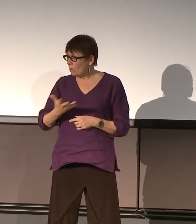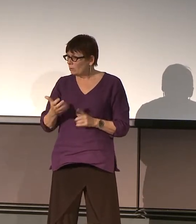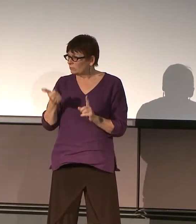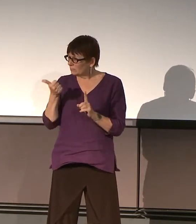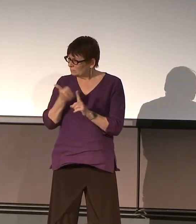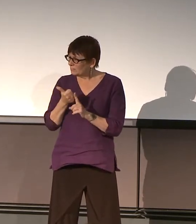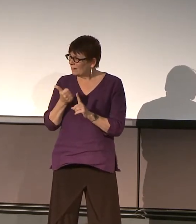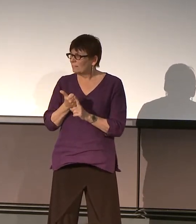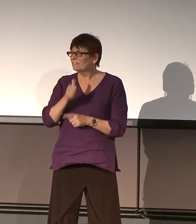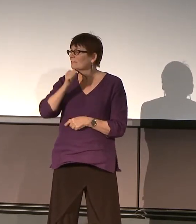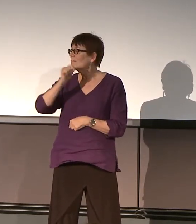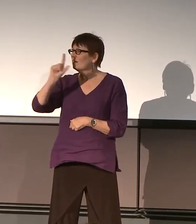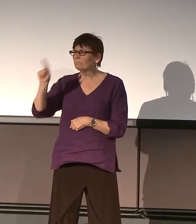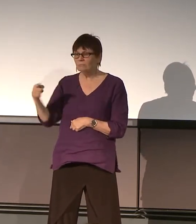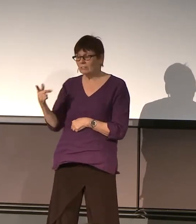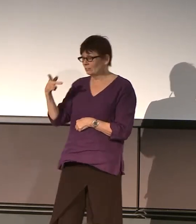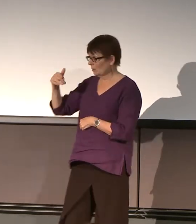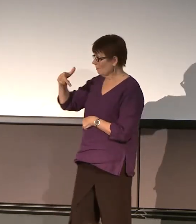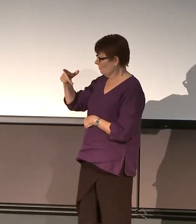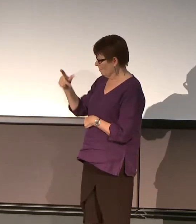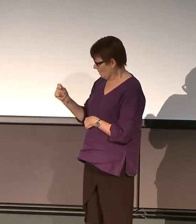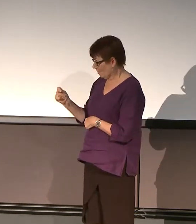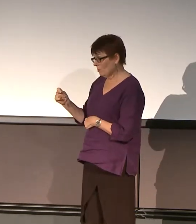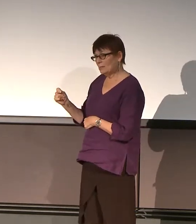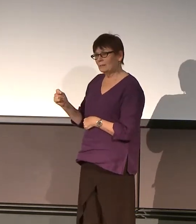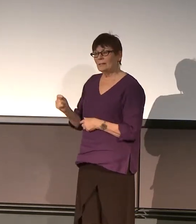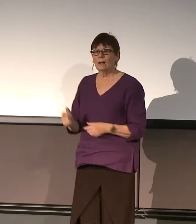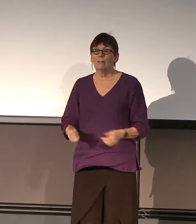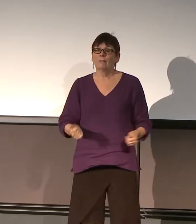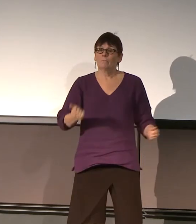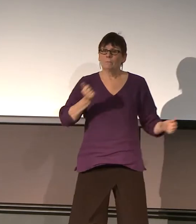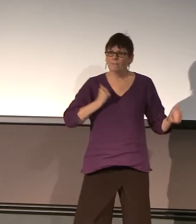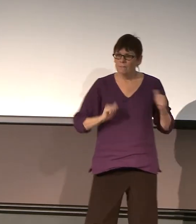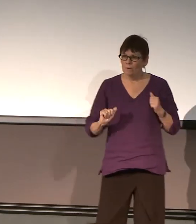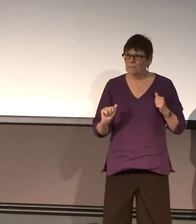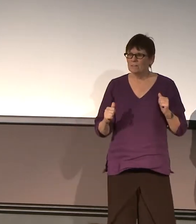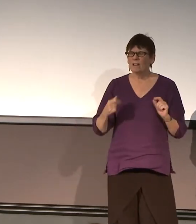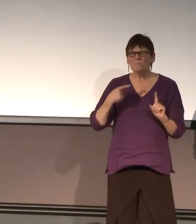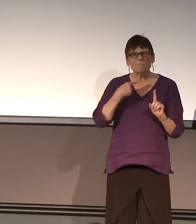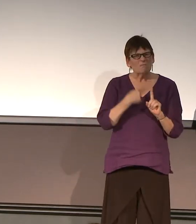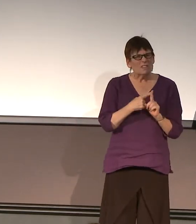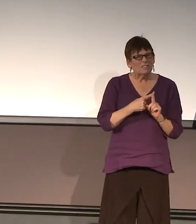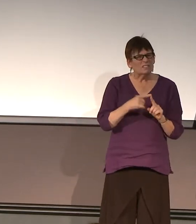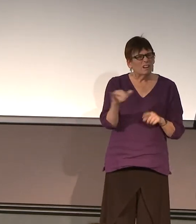video. Now, many ASL poets aren't just poets, they're also performers.